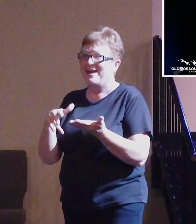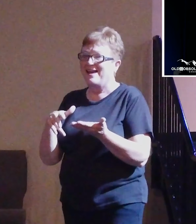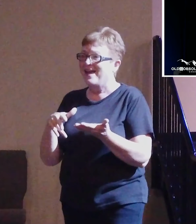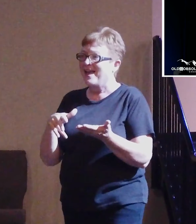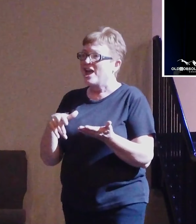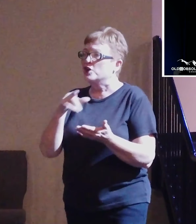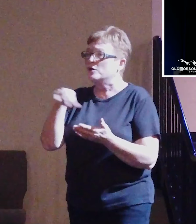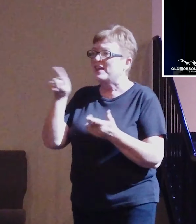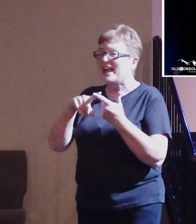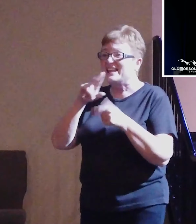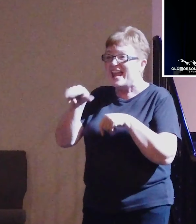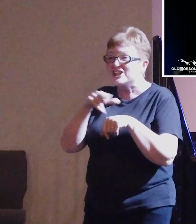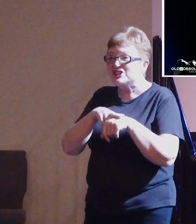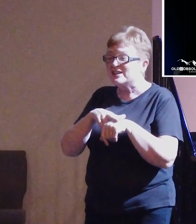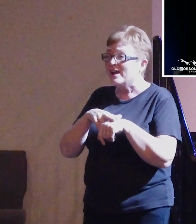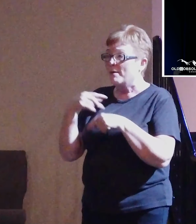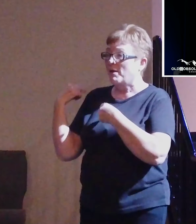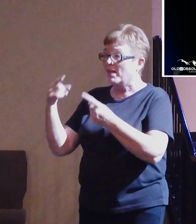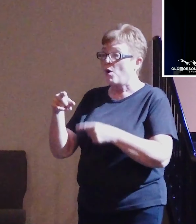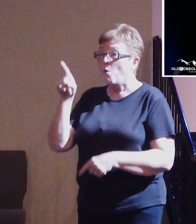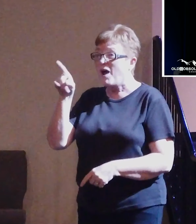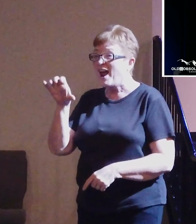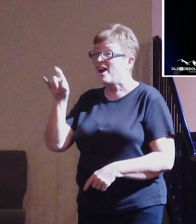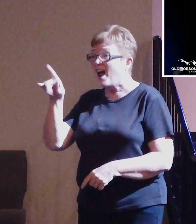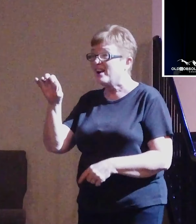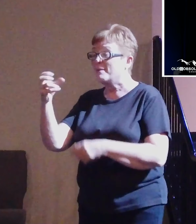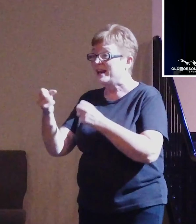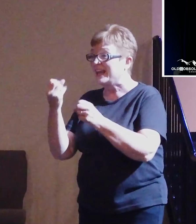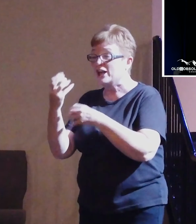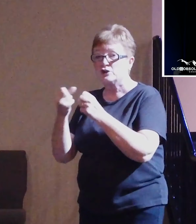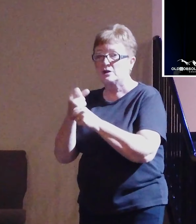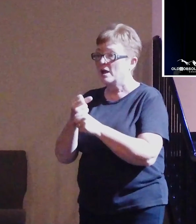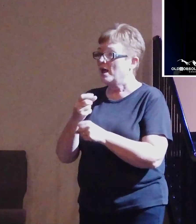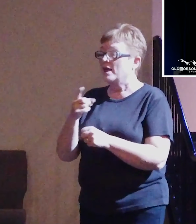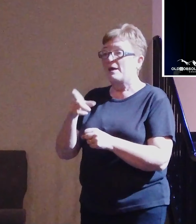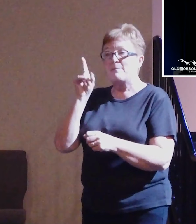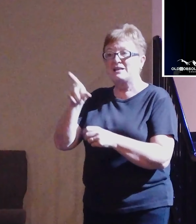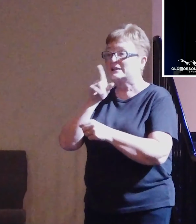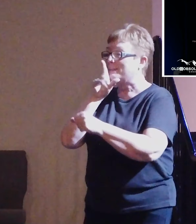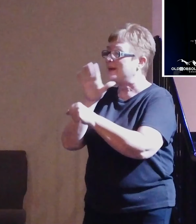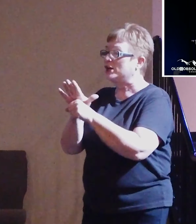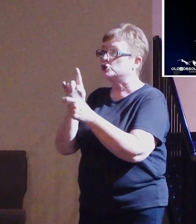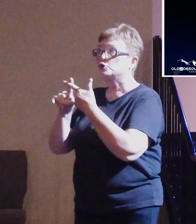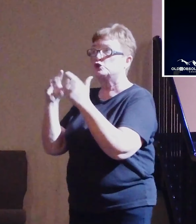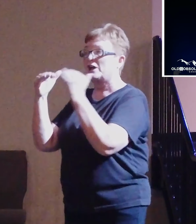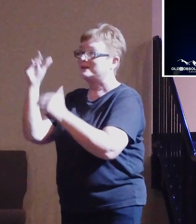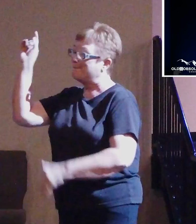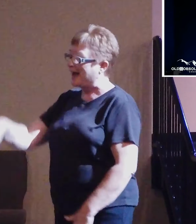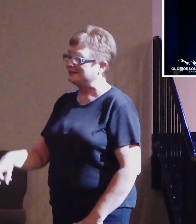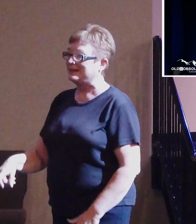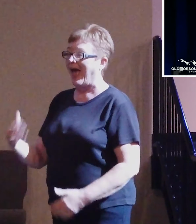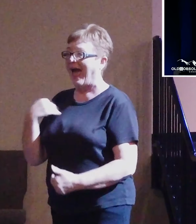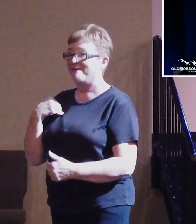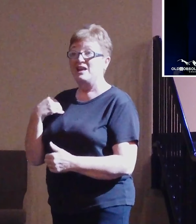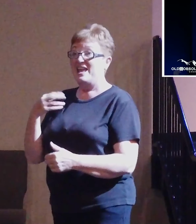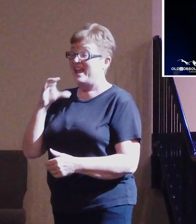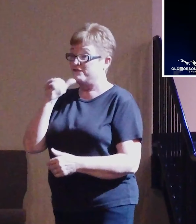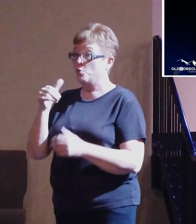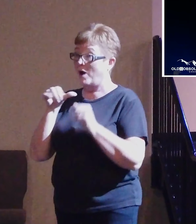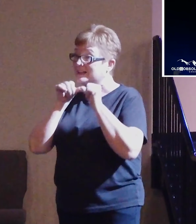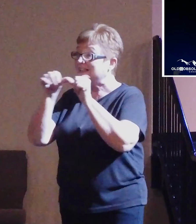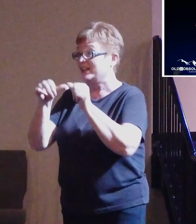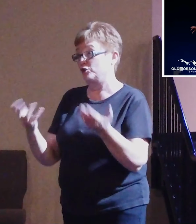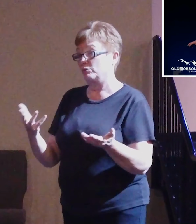around for hundreds and hundreds of years that isn't committed to justice. So God's word is the place we go to to